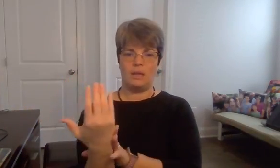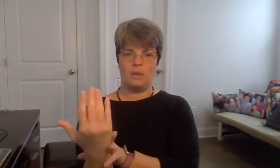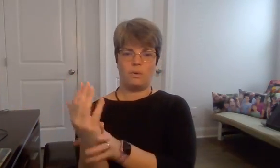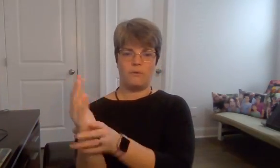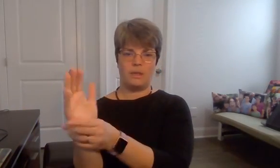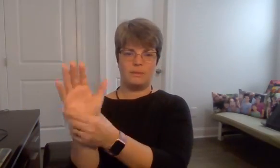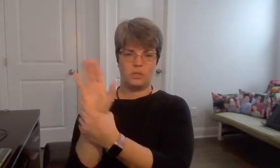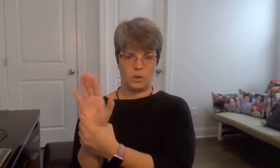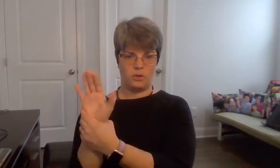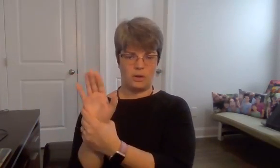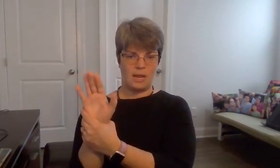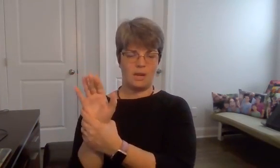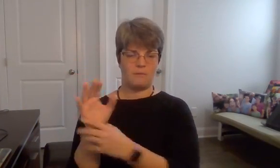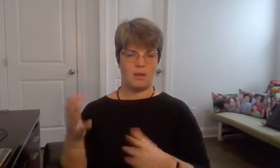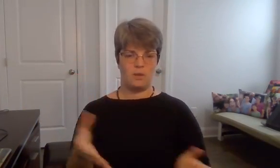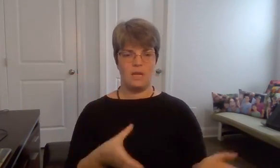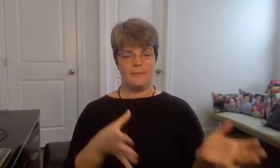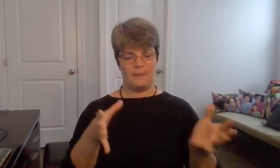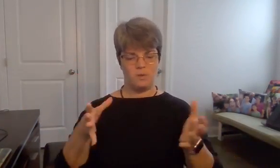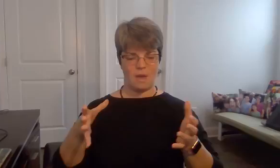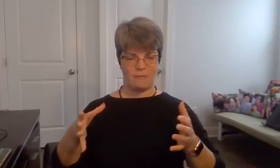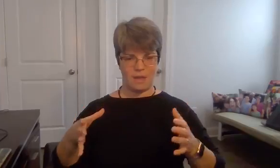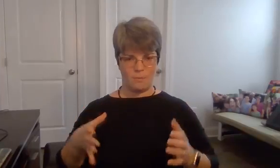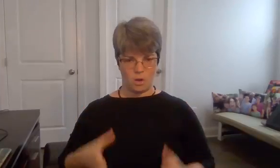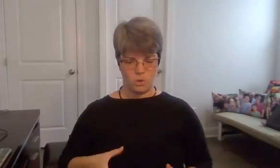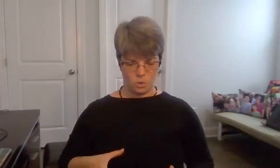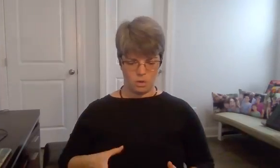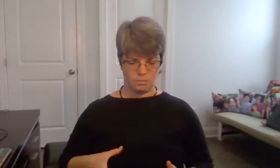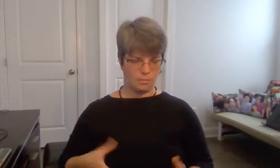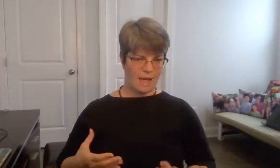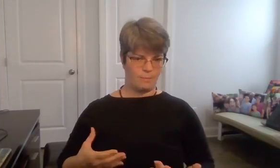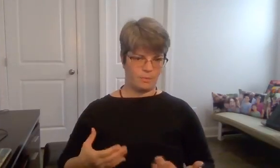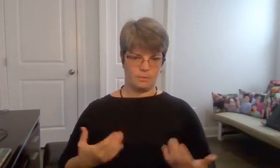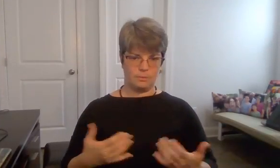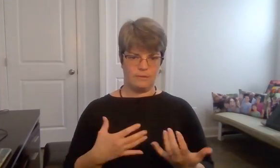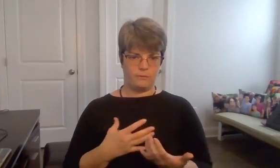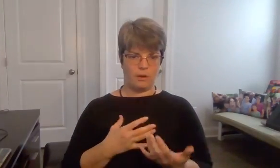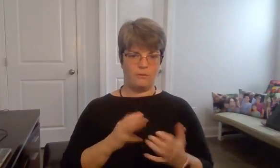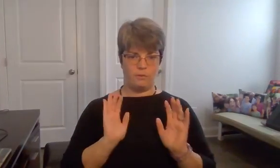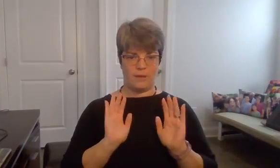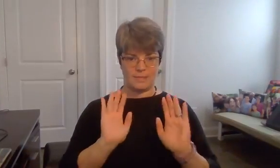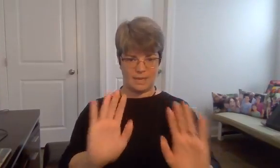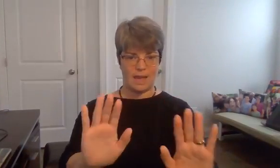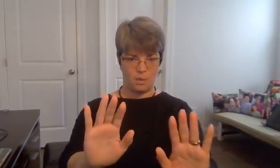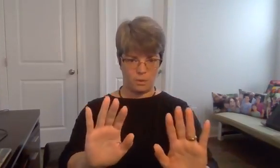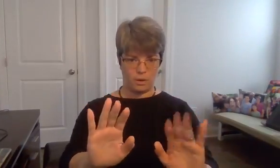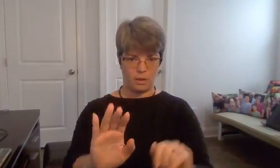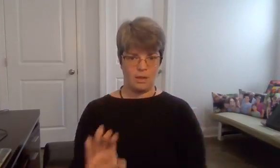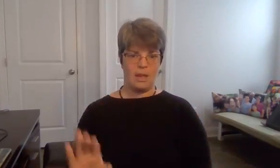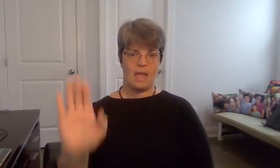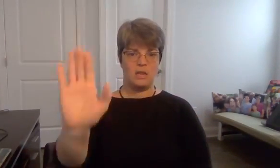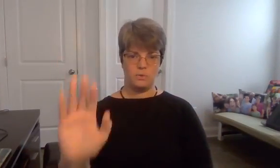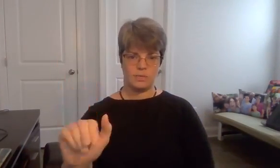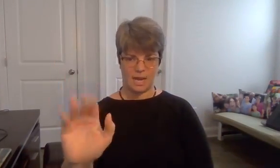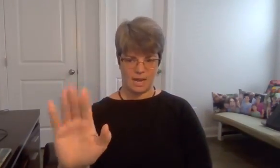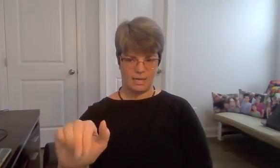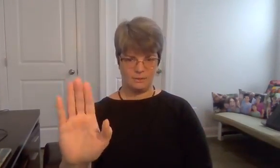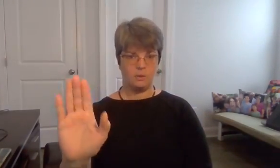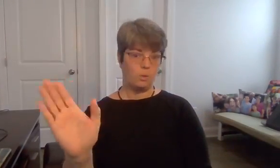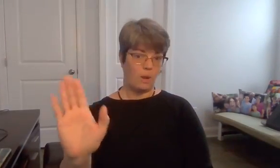order for them to turn their hand around, if you have them on your lap or in front of you facing outward, and you sign or